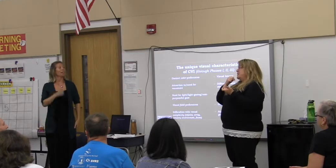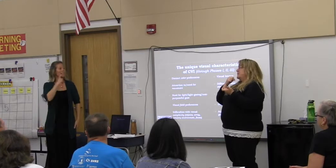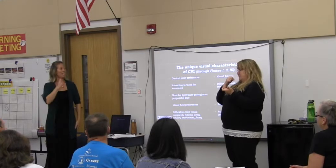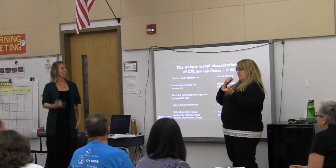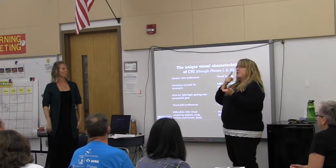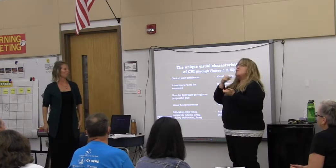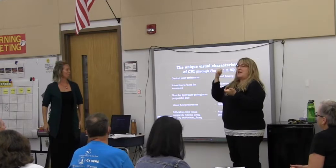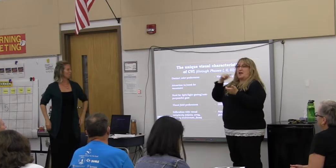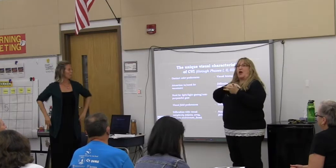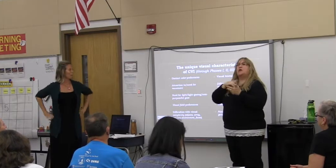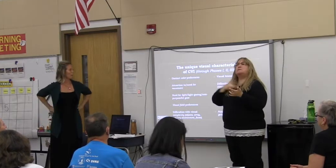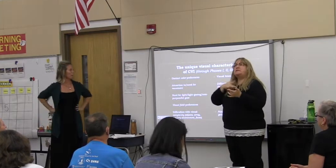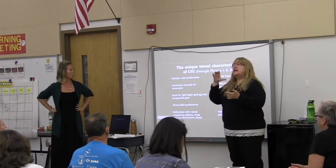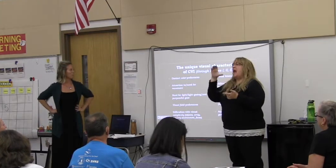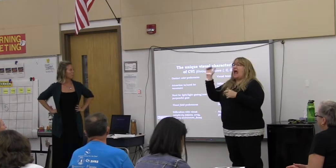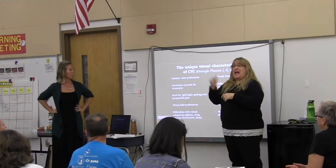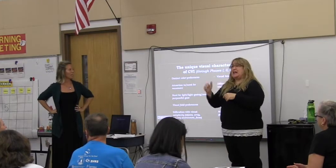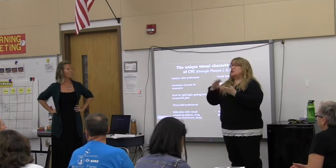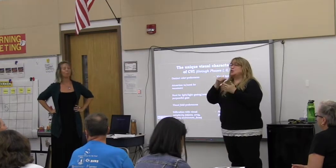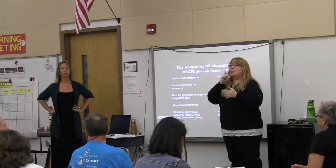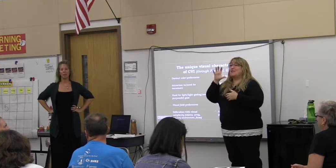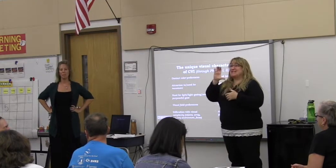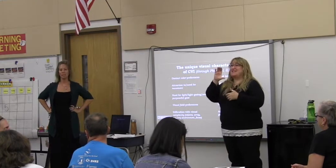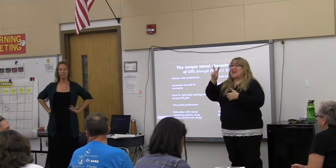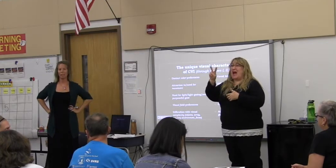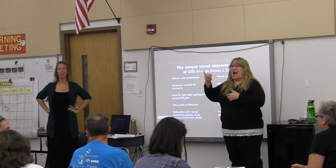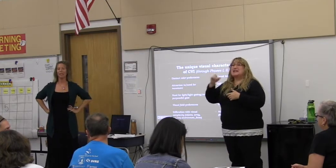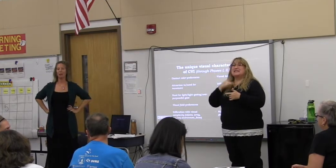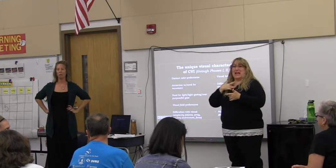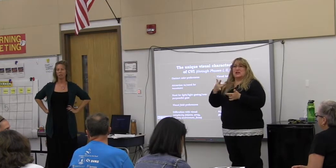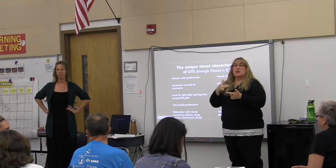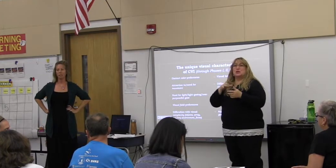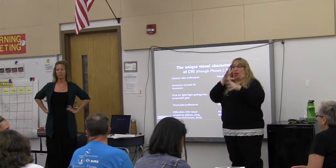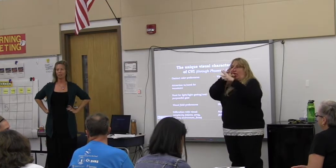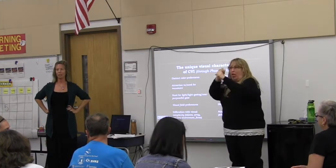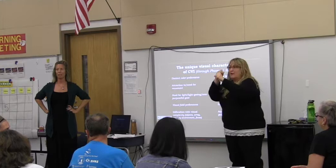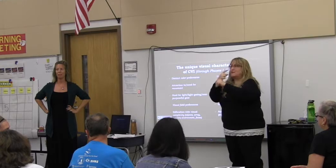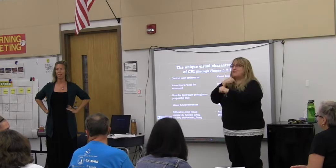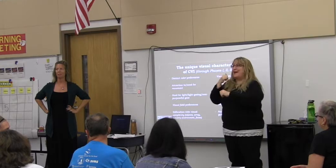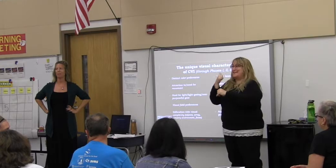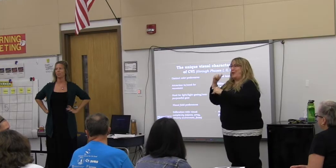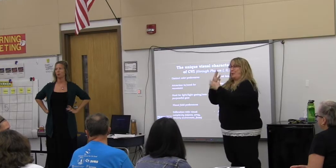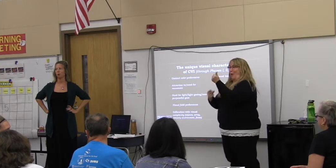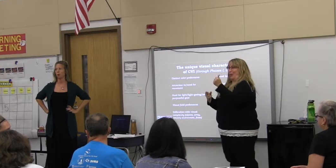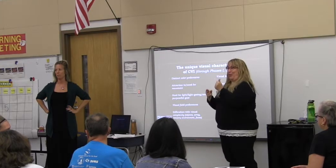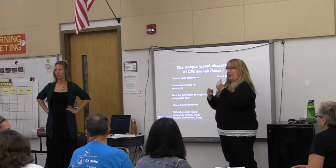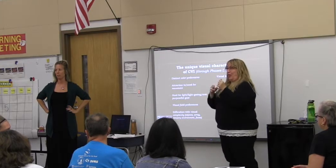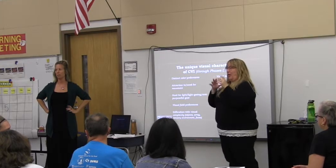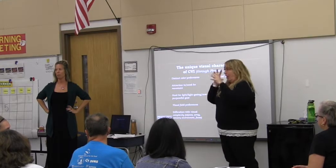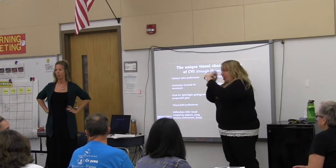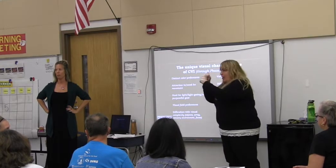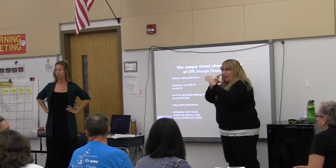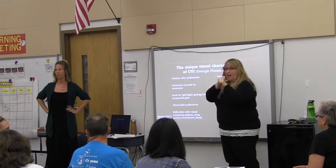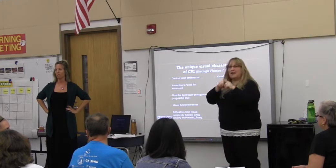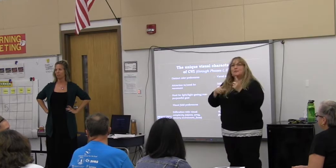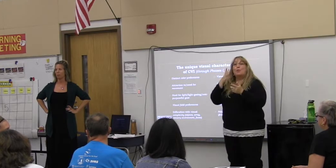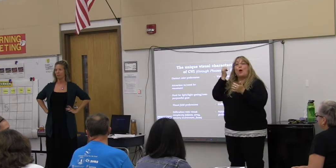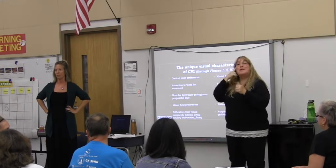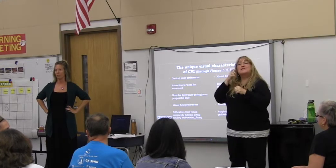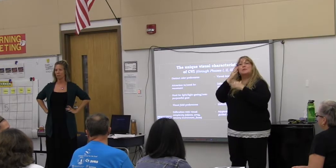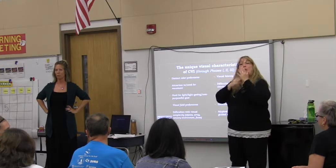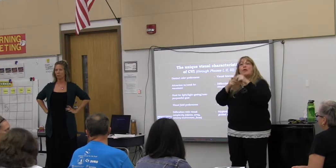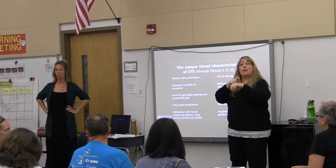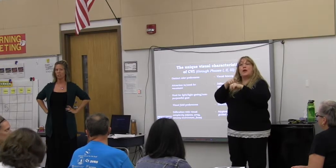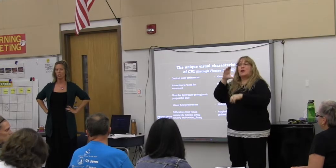Red and yellow. Red and yellow. Yeah. It's pretty amazing. In our brains, if we don't even have a visual cortex, the part of our brains